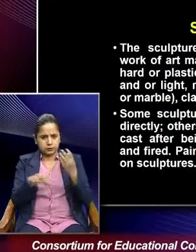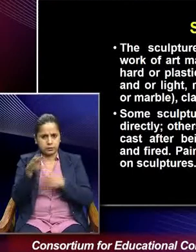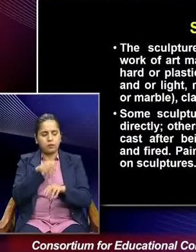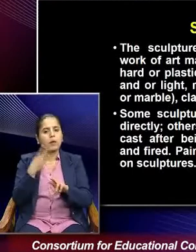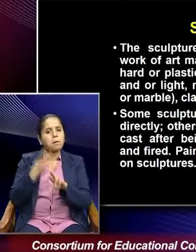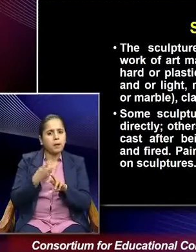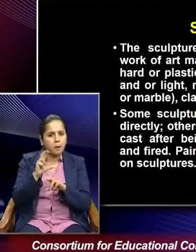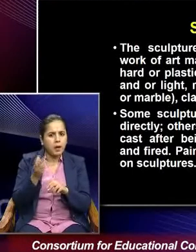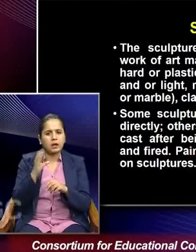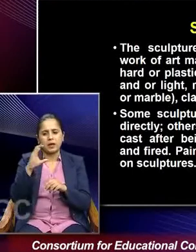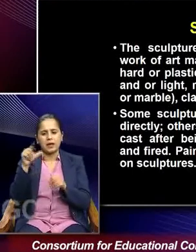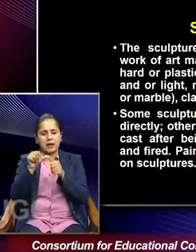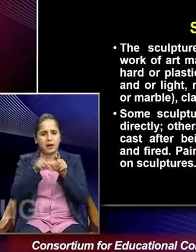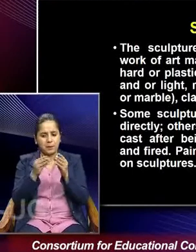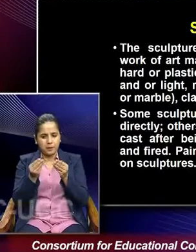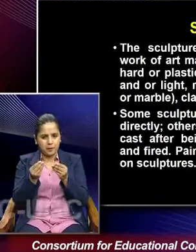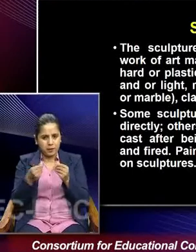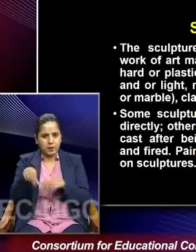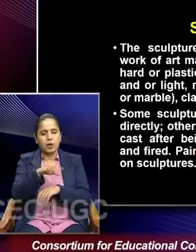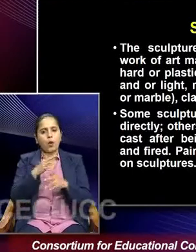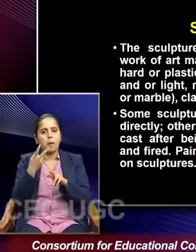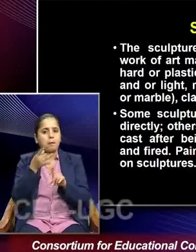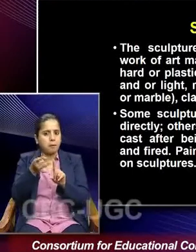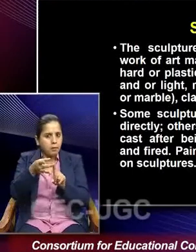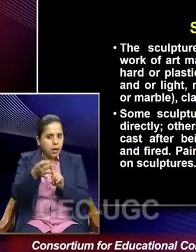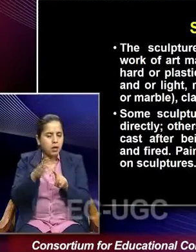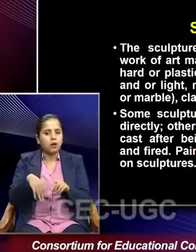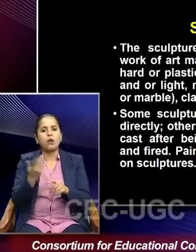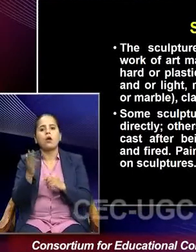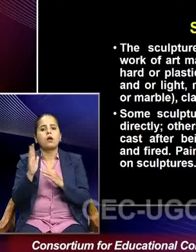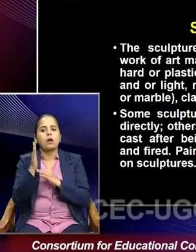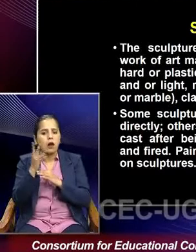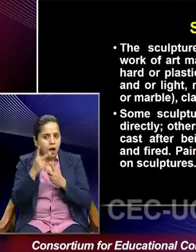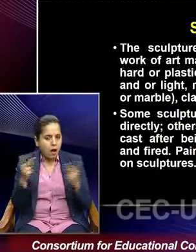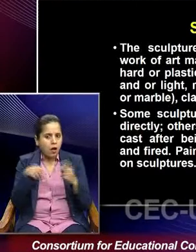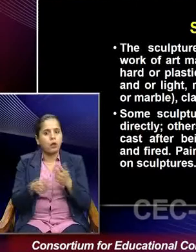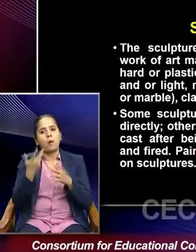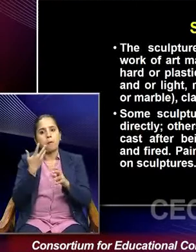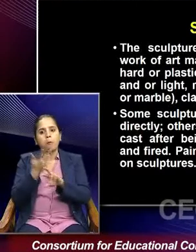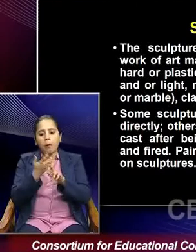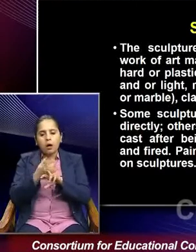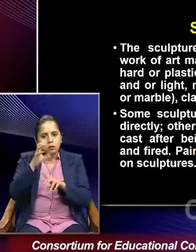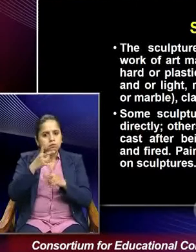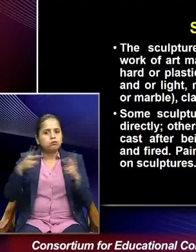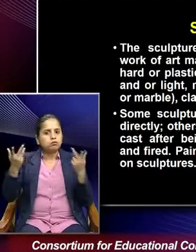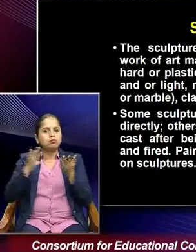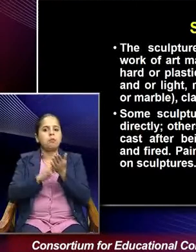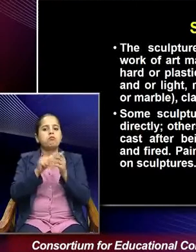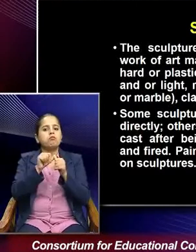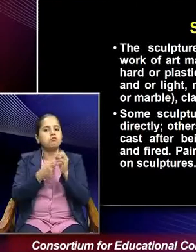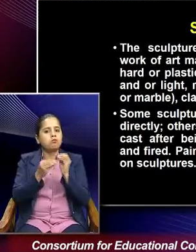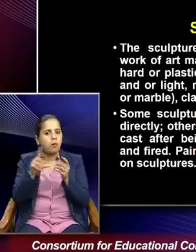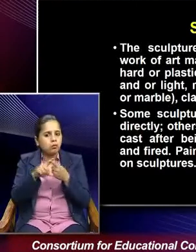stone, clay, metal, glass or wood, as well as rocks or marble.